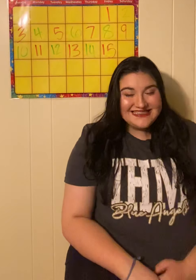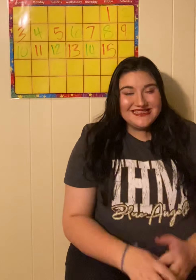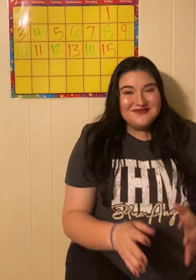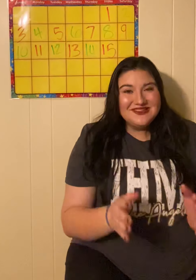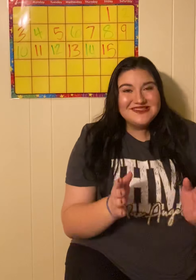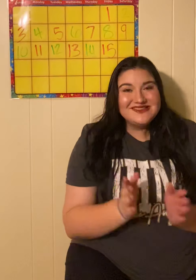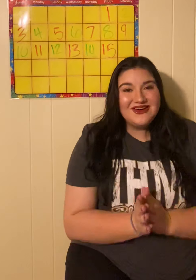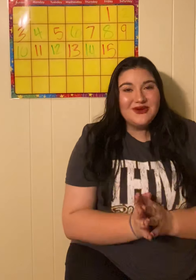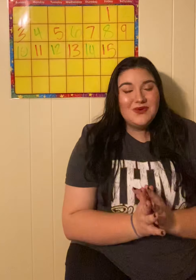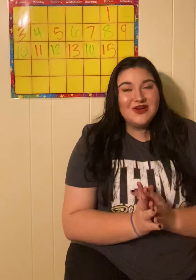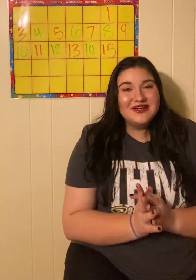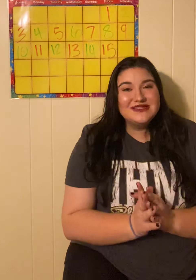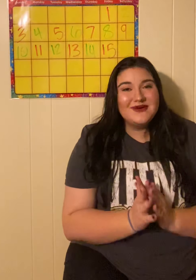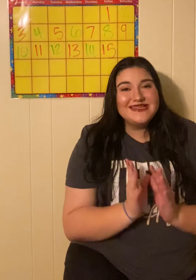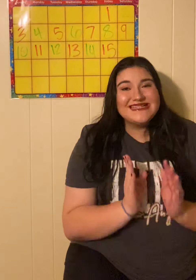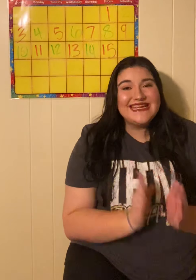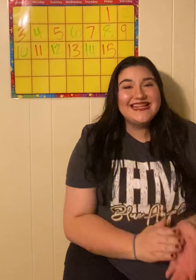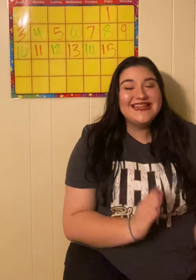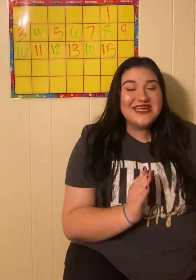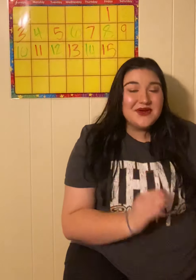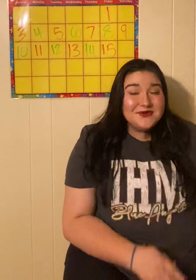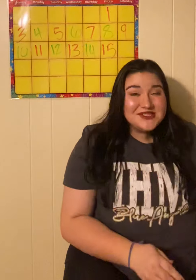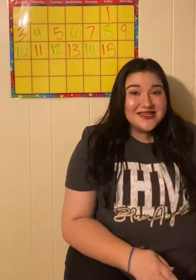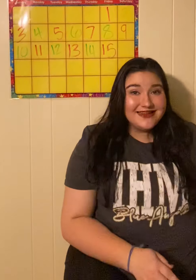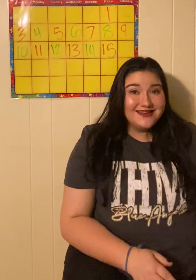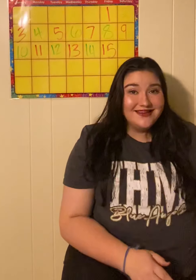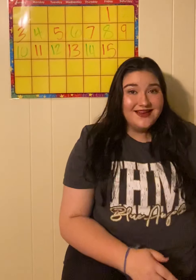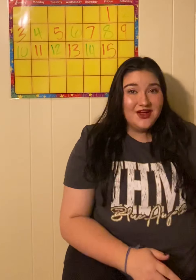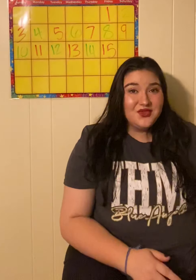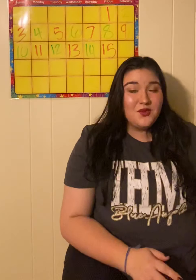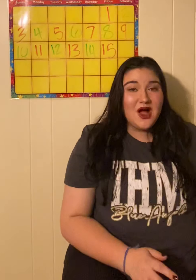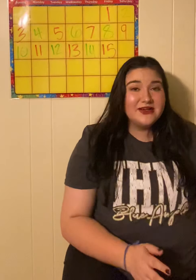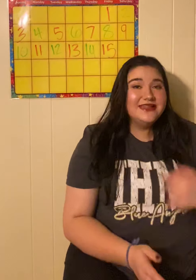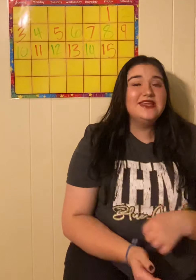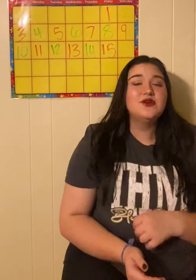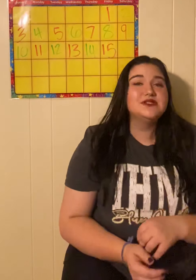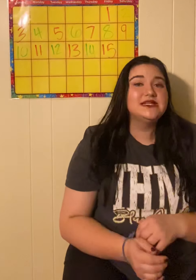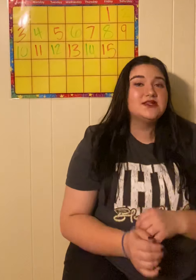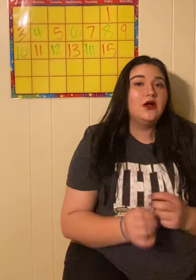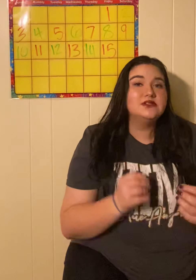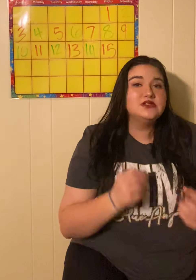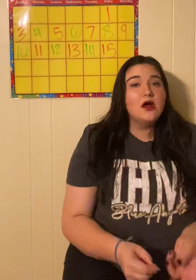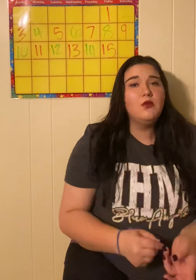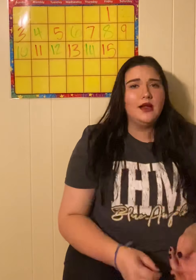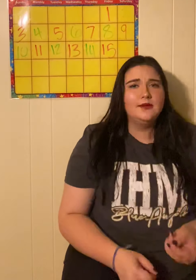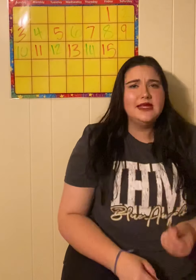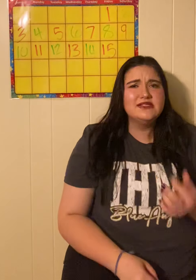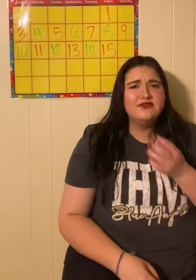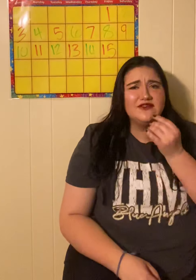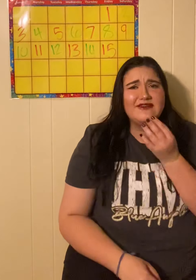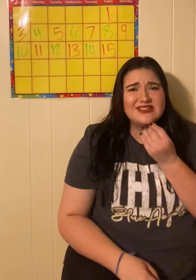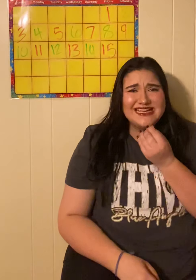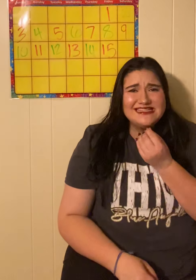Awesome. Salt water is what is in the ocean. The water in the ocean is called salt water because if you've ever tasted